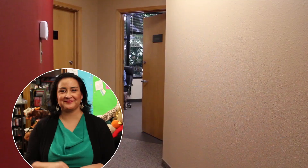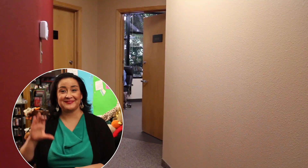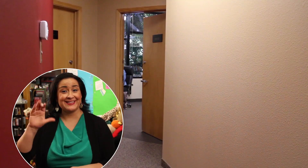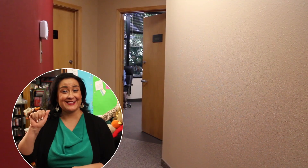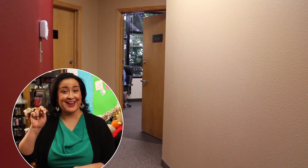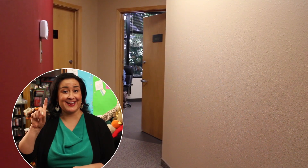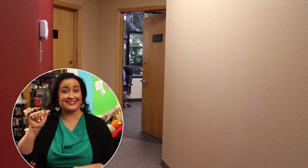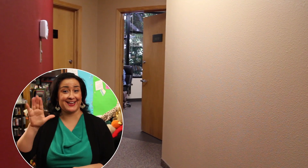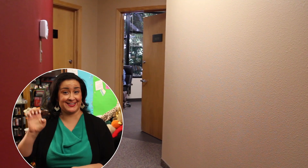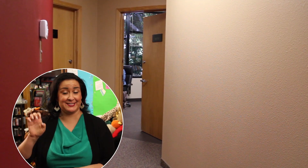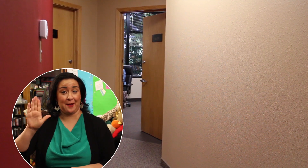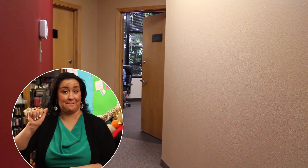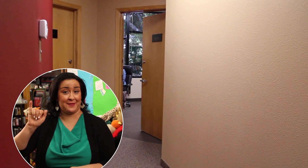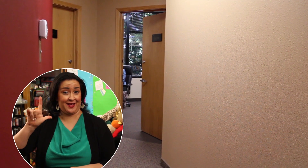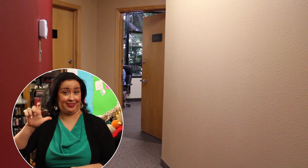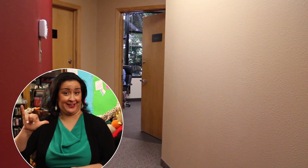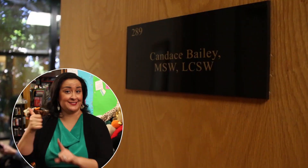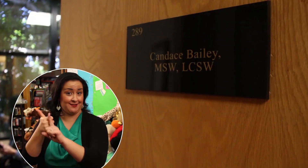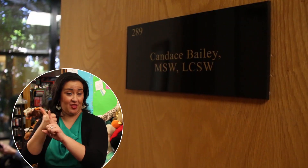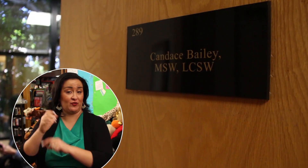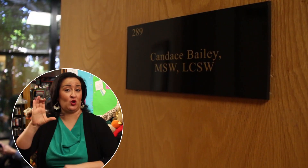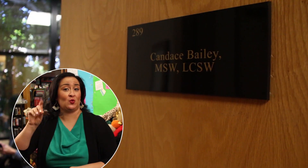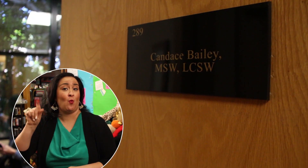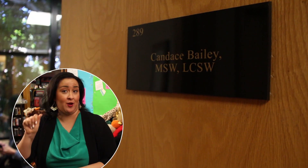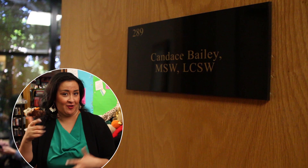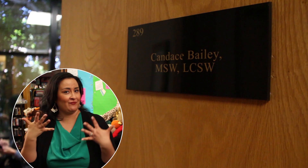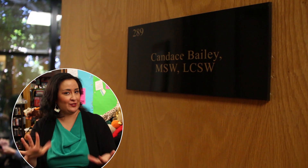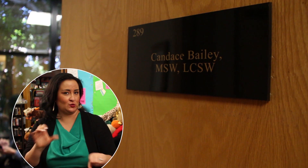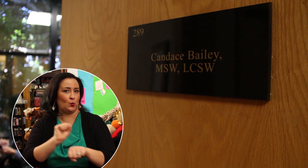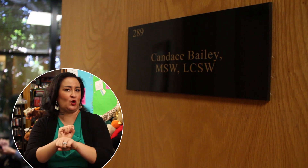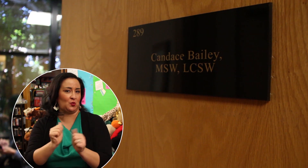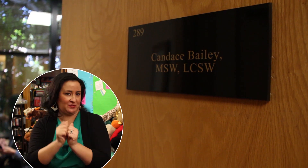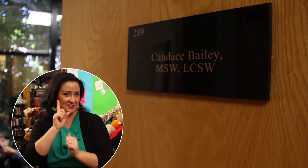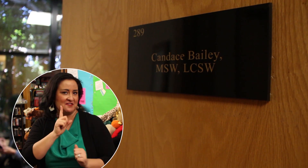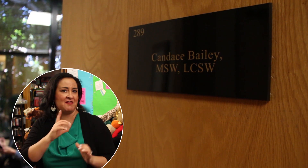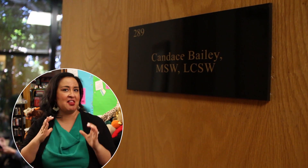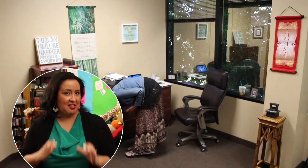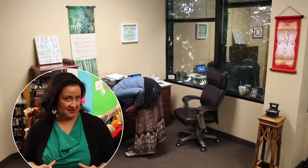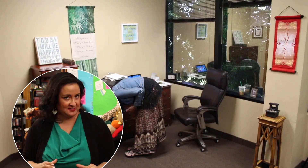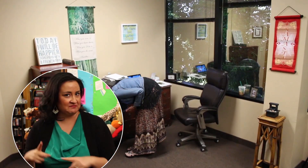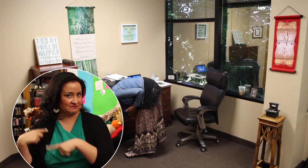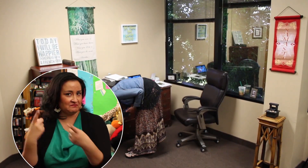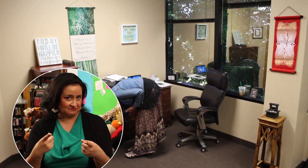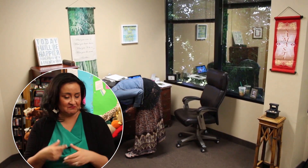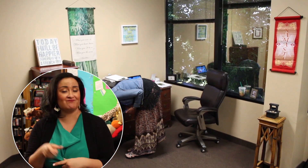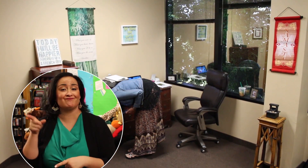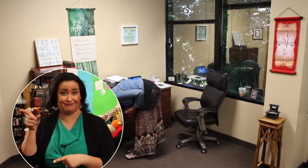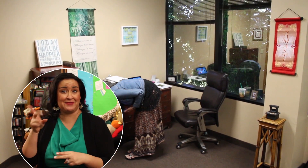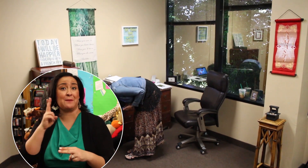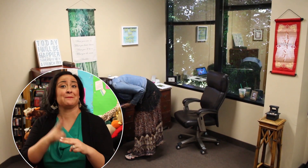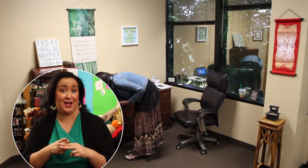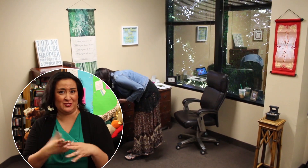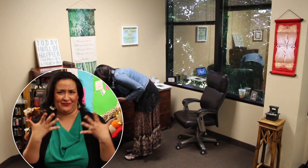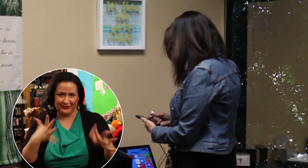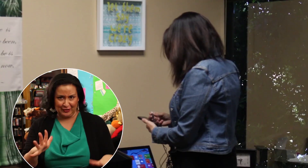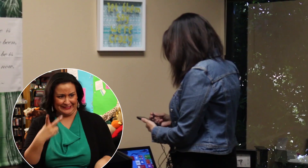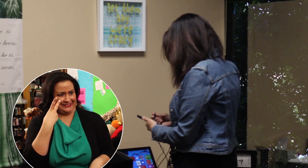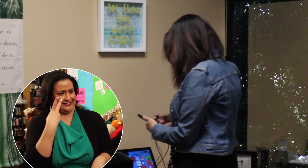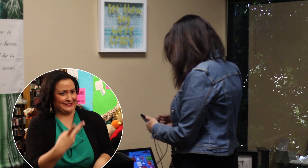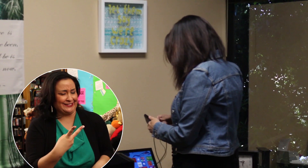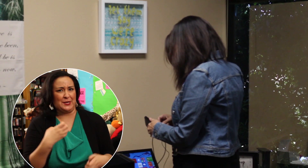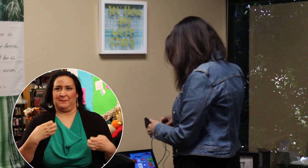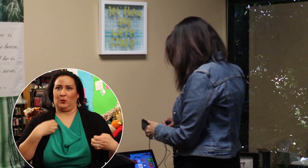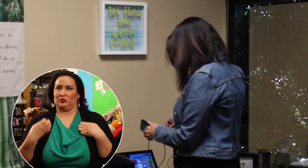communication. Candace Bailey is a CODA and has worked with a number of deaf clients. She says that she's seen the